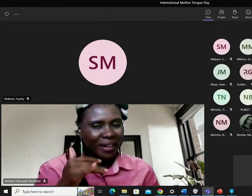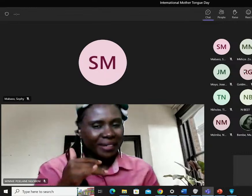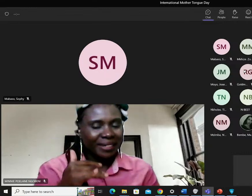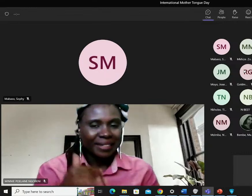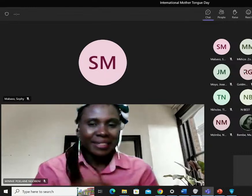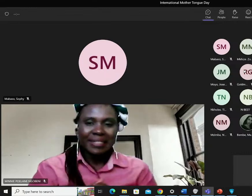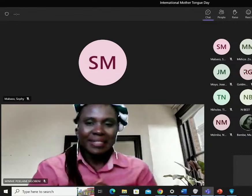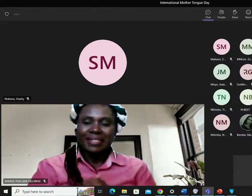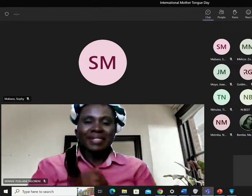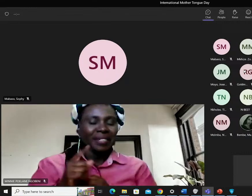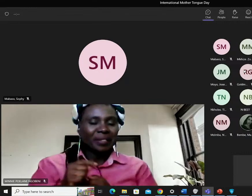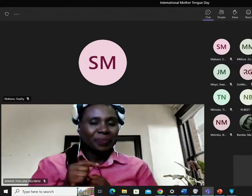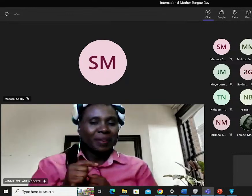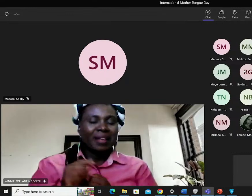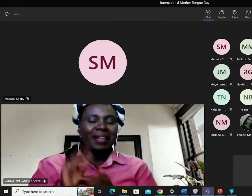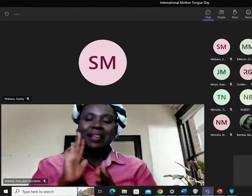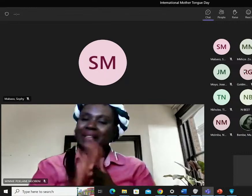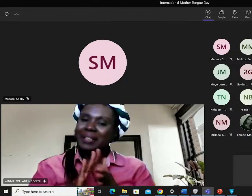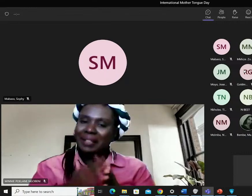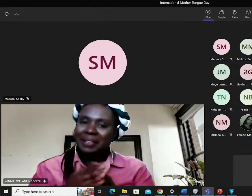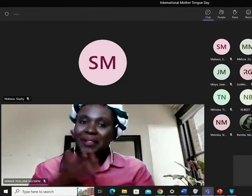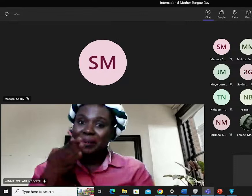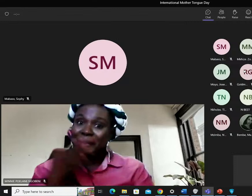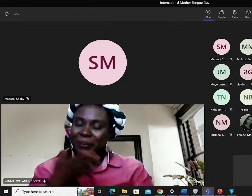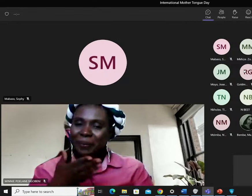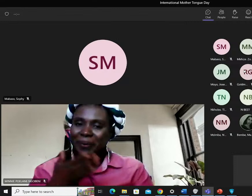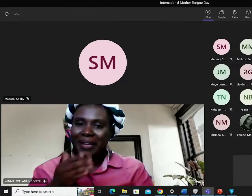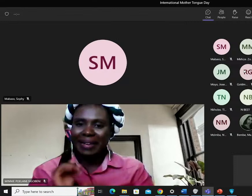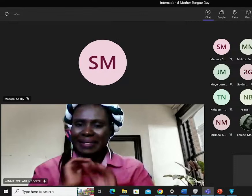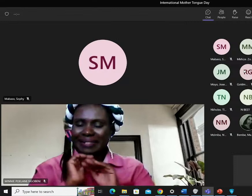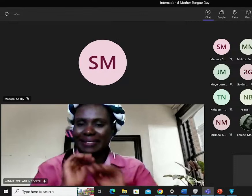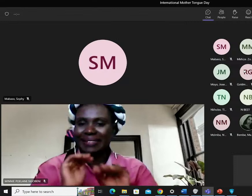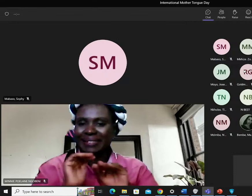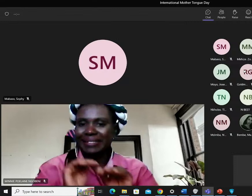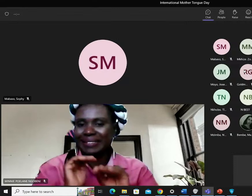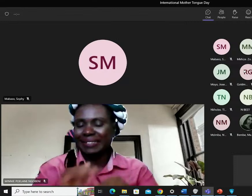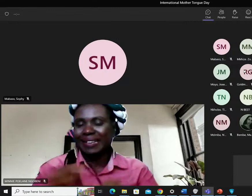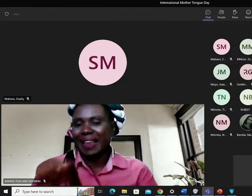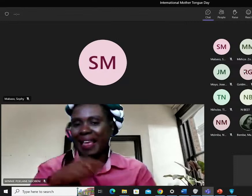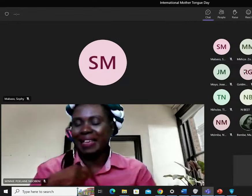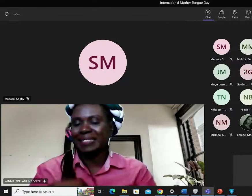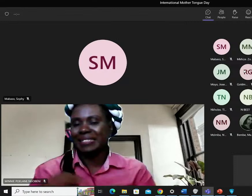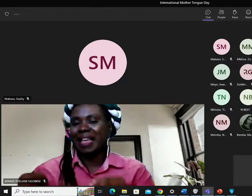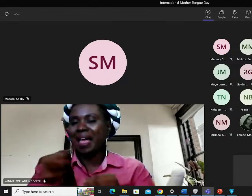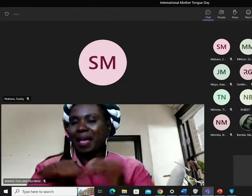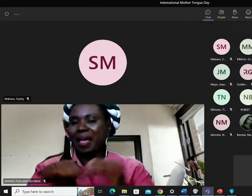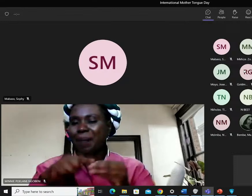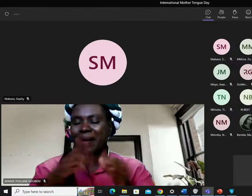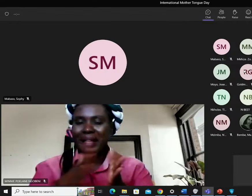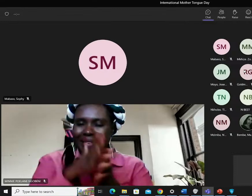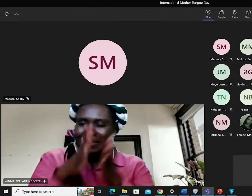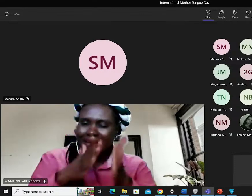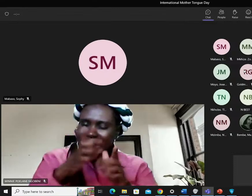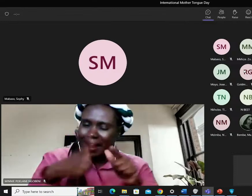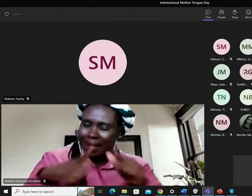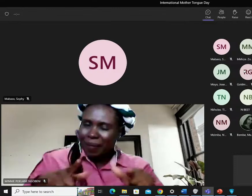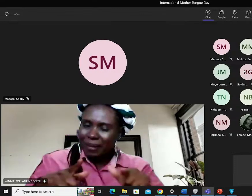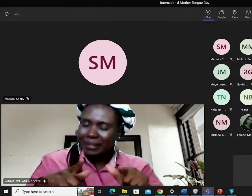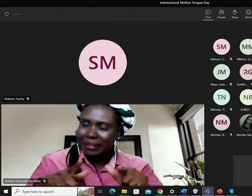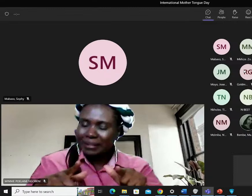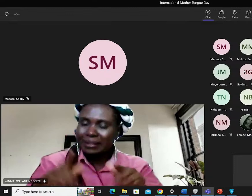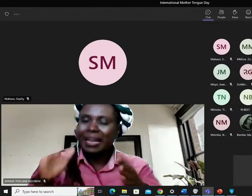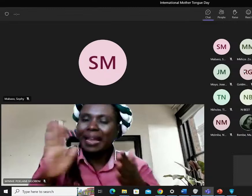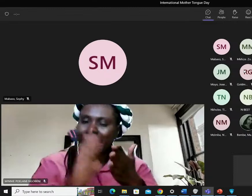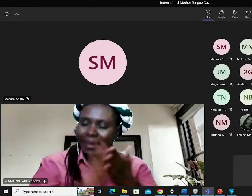much. Because you are teaching us about sign language,